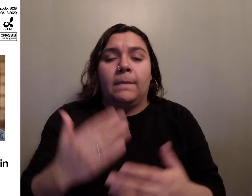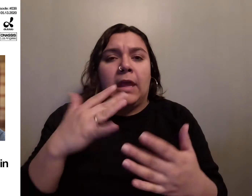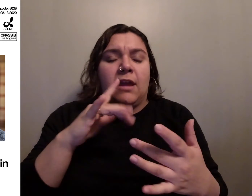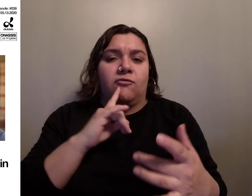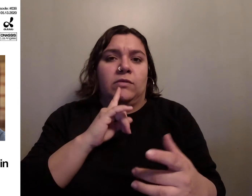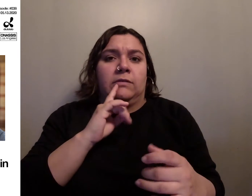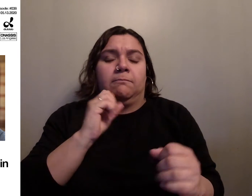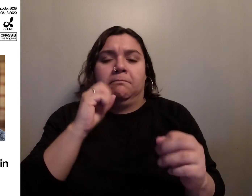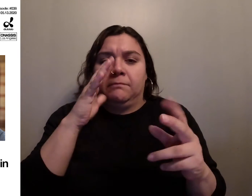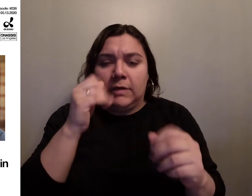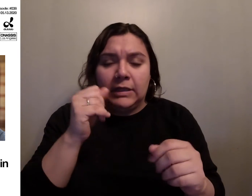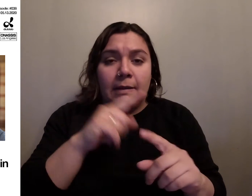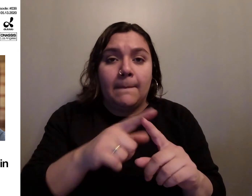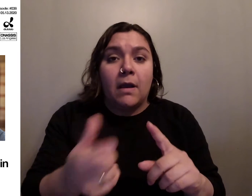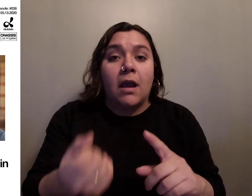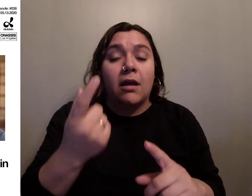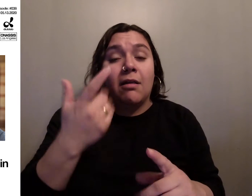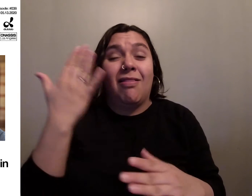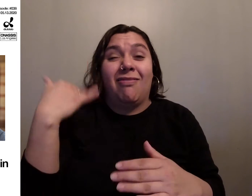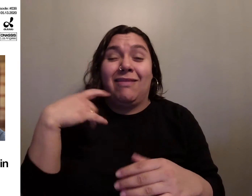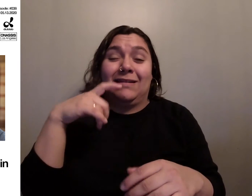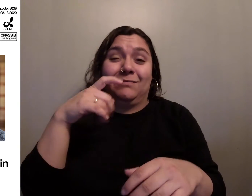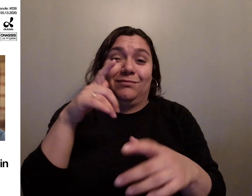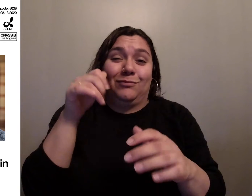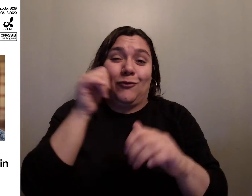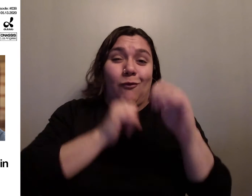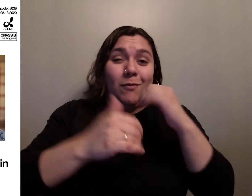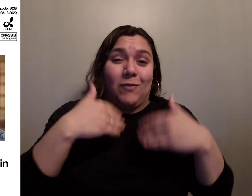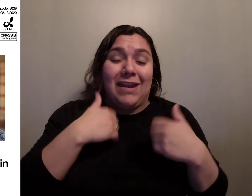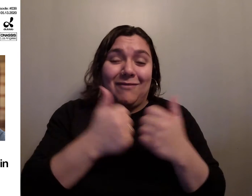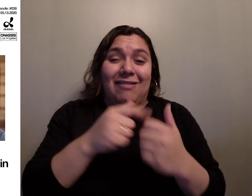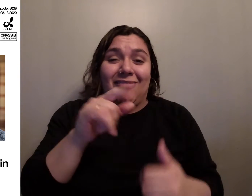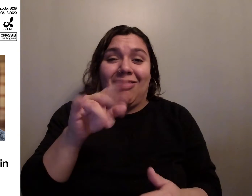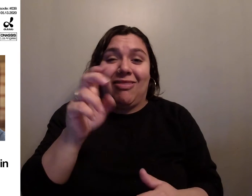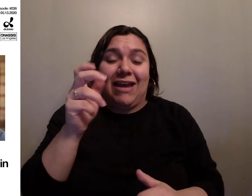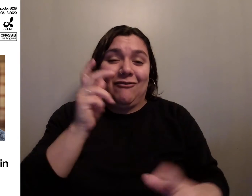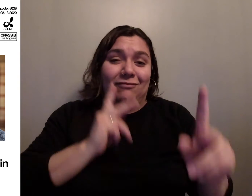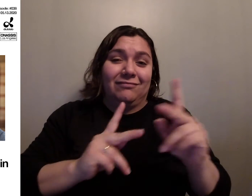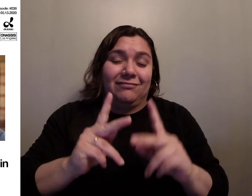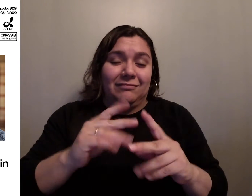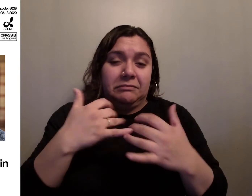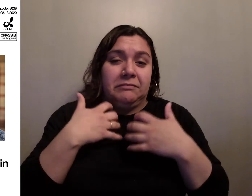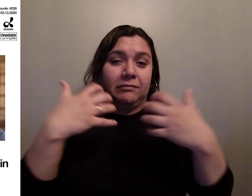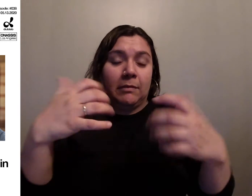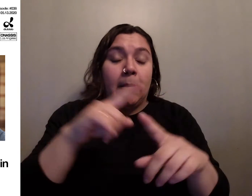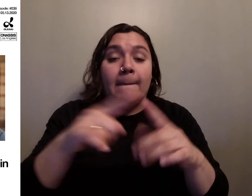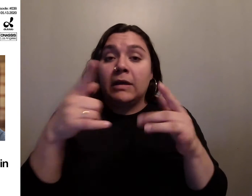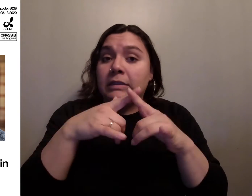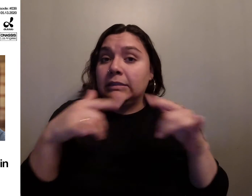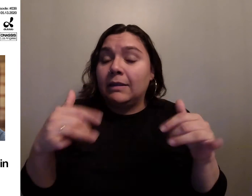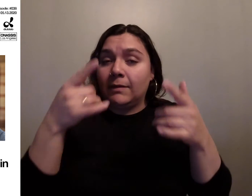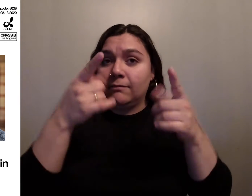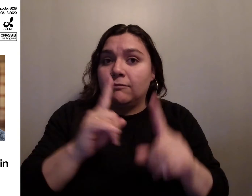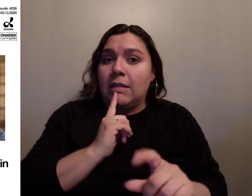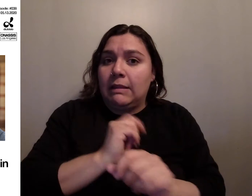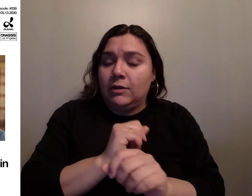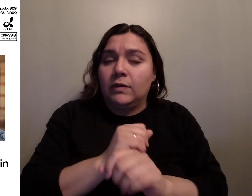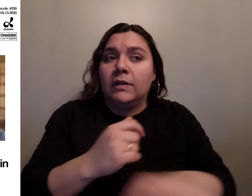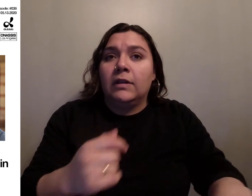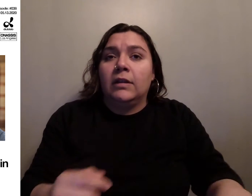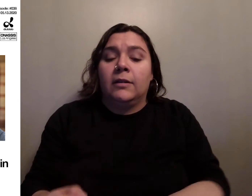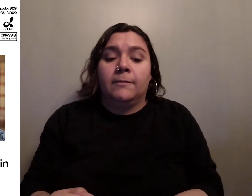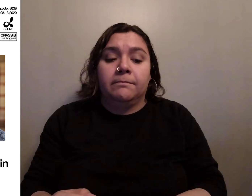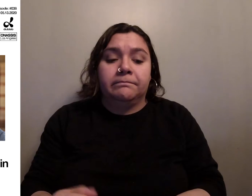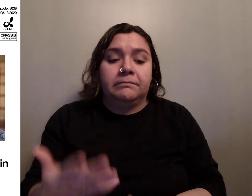it was quite prescient. So that was the last performance that we had with a live audience. But at this